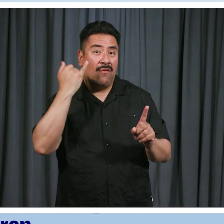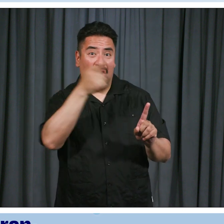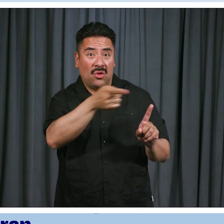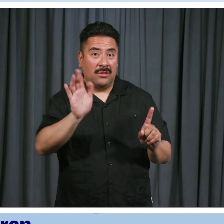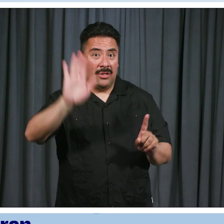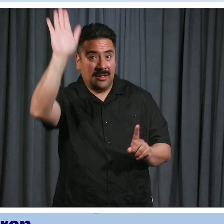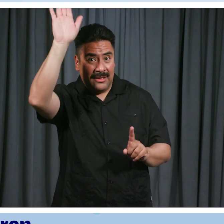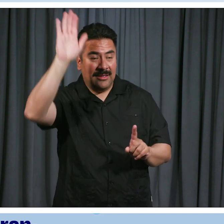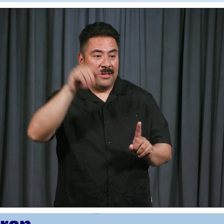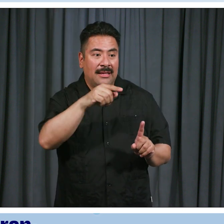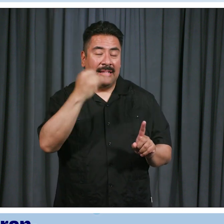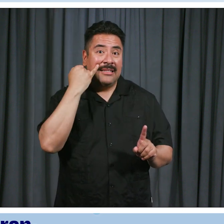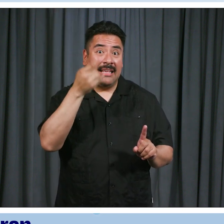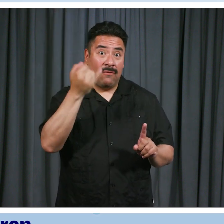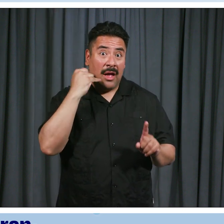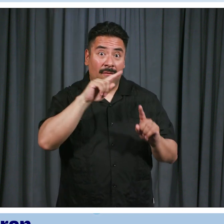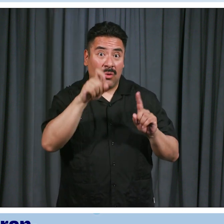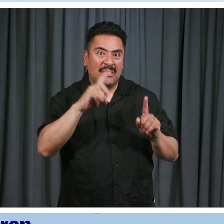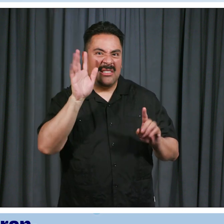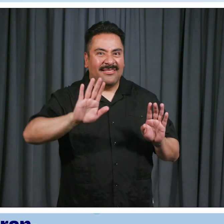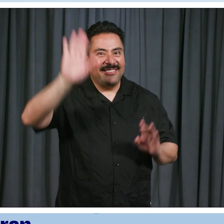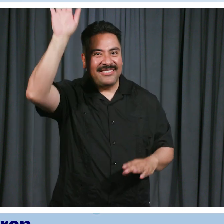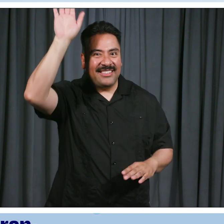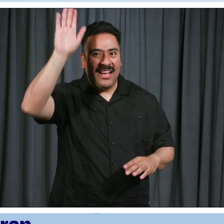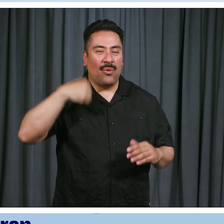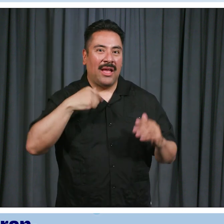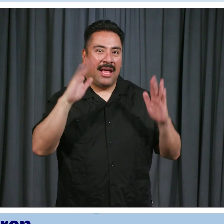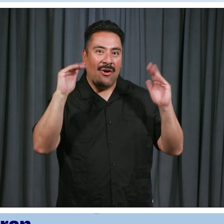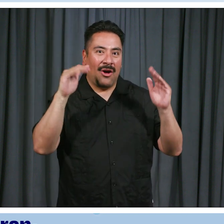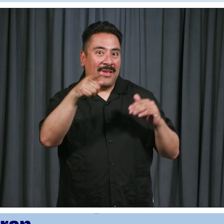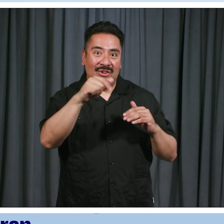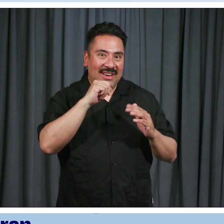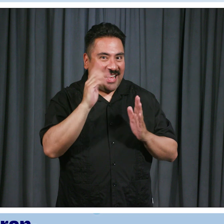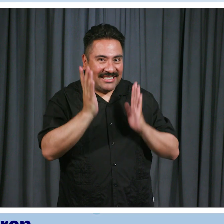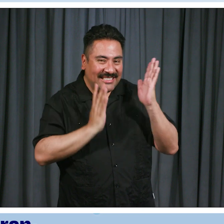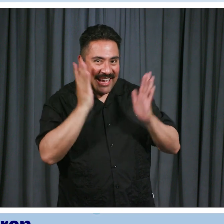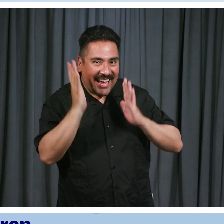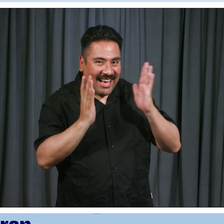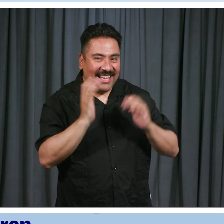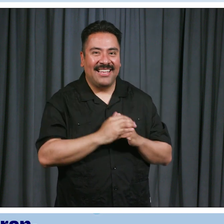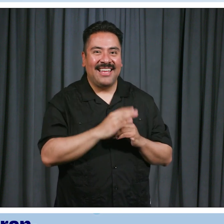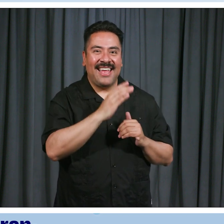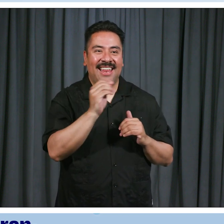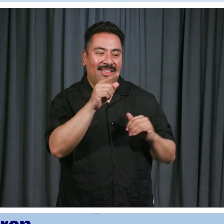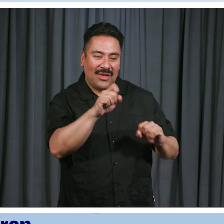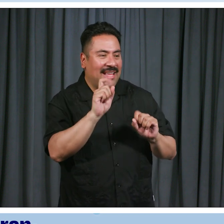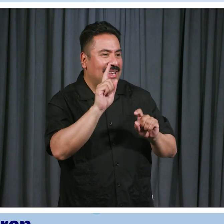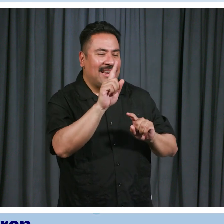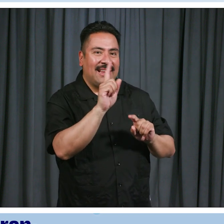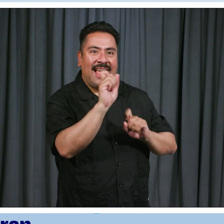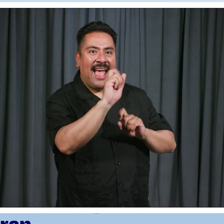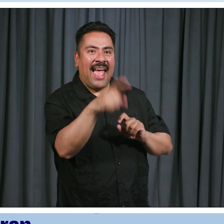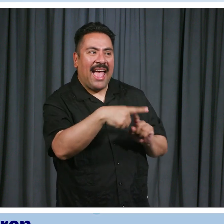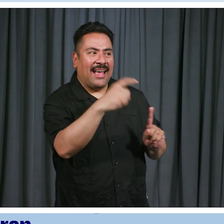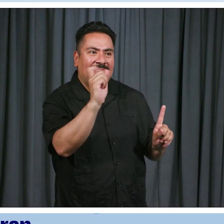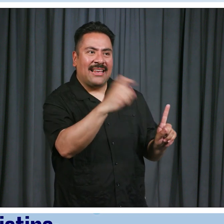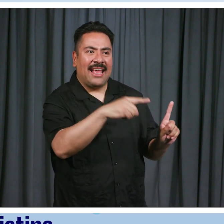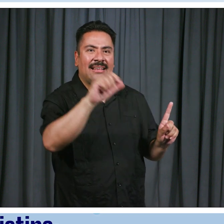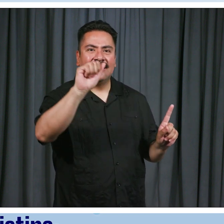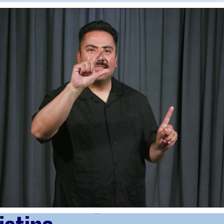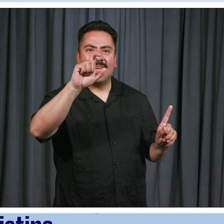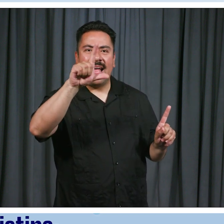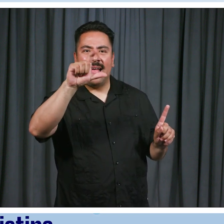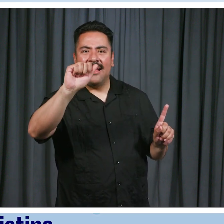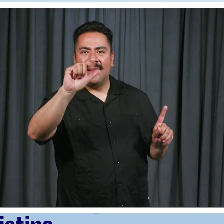and she'll come around to you. So we're hoping that you're not shy, and you can ask Alexa questions.